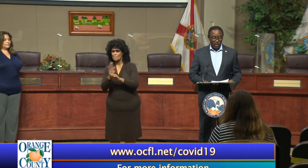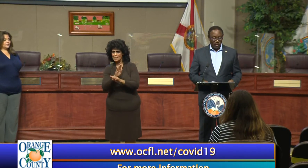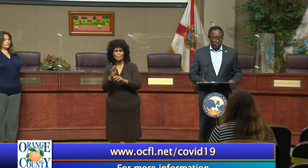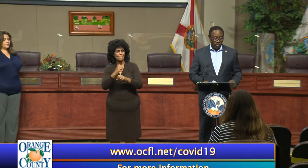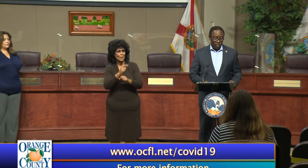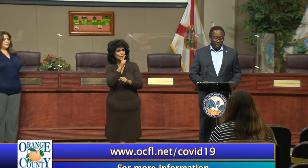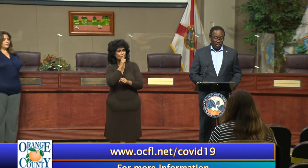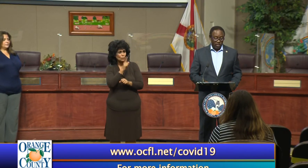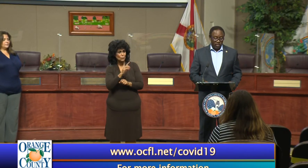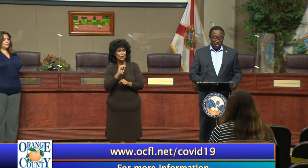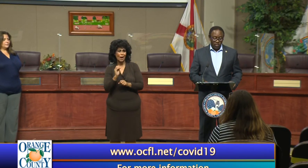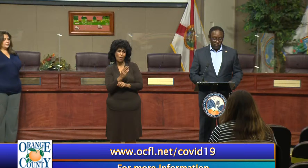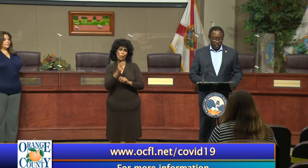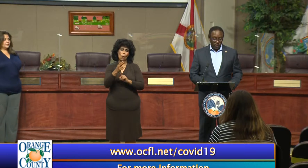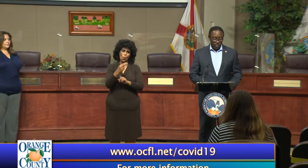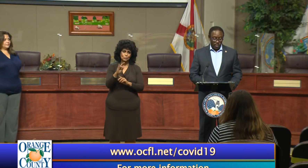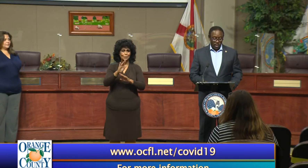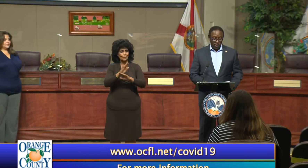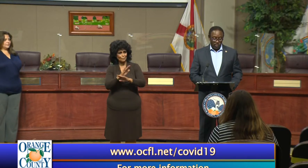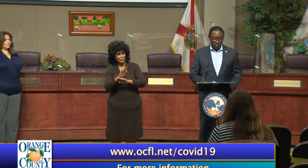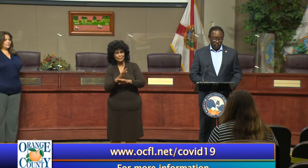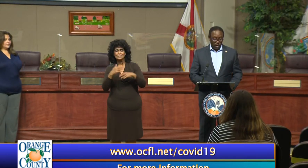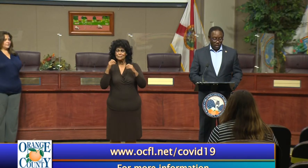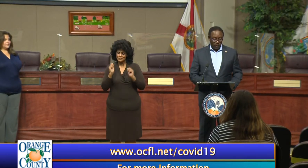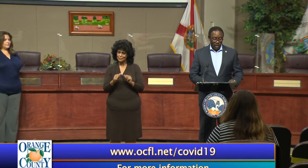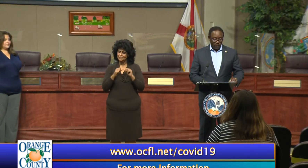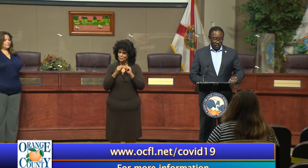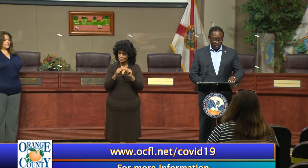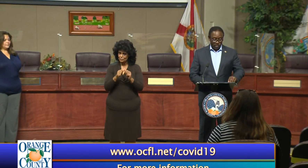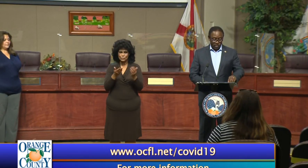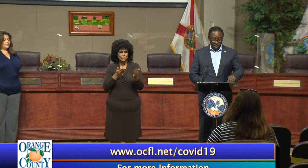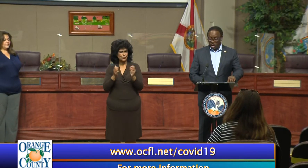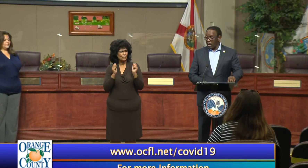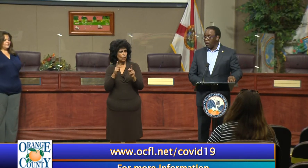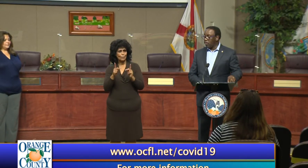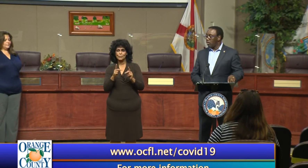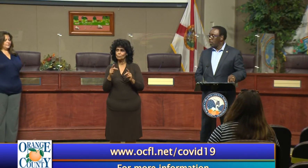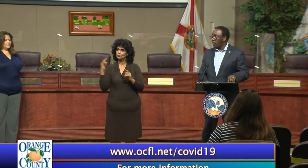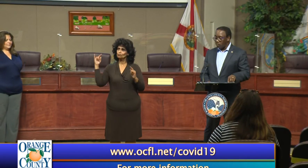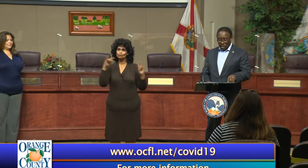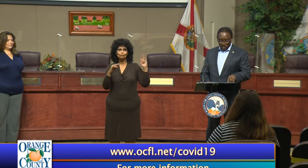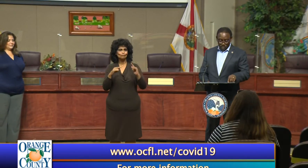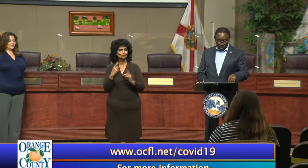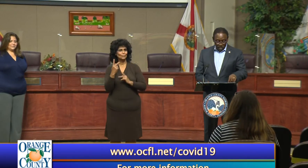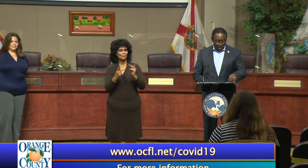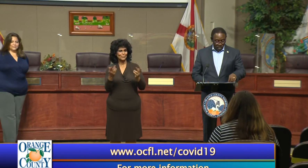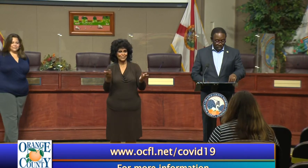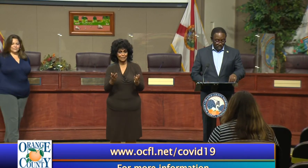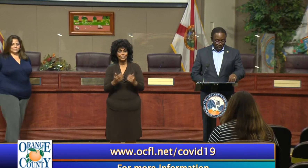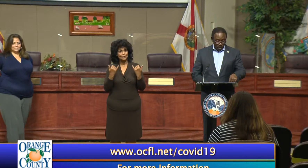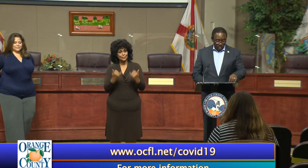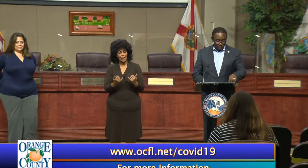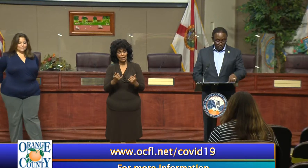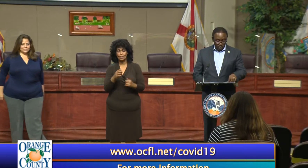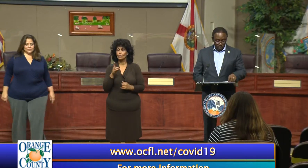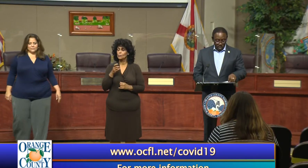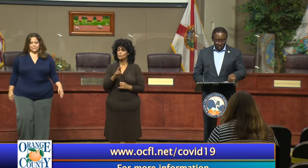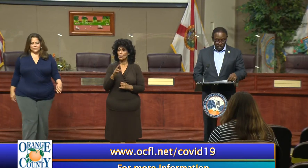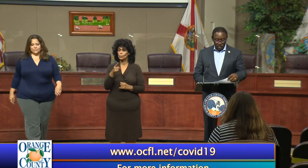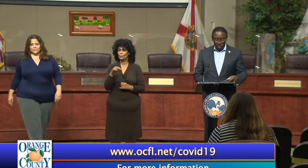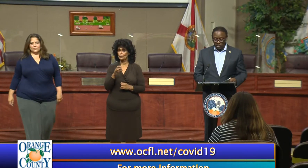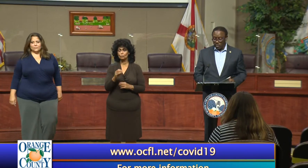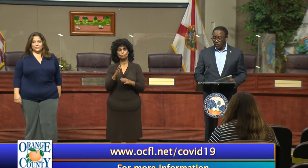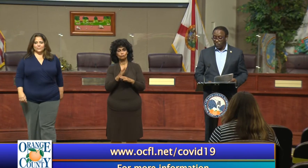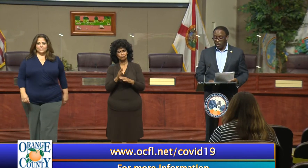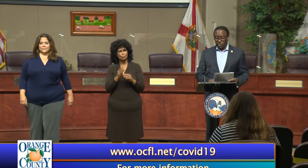hospitality industry can continue to flourish and serve all of our visitors. And now, Dr. Raul Pino will share with